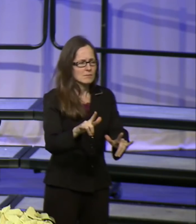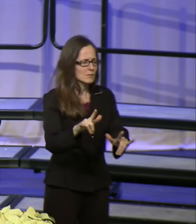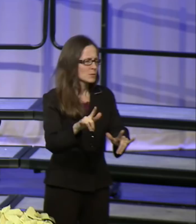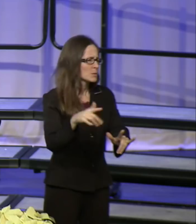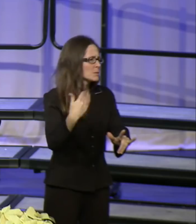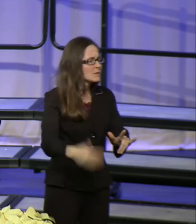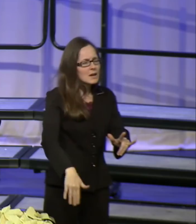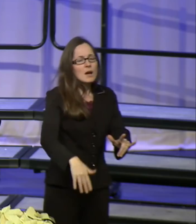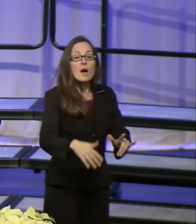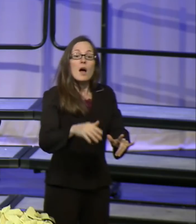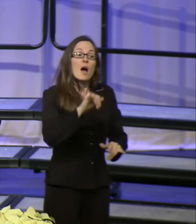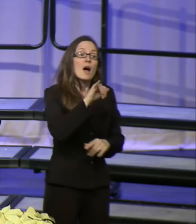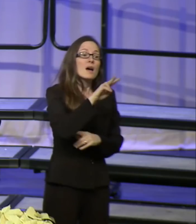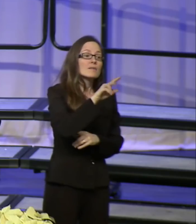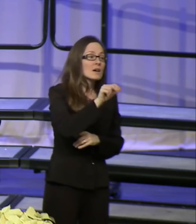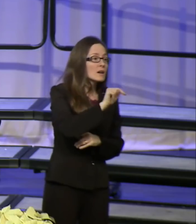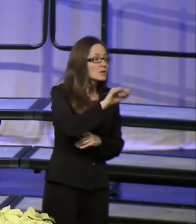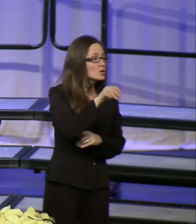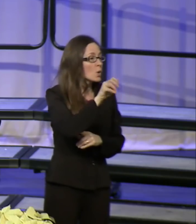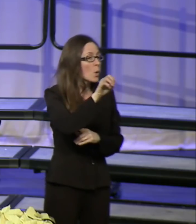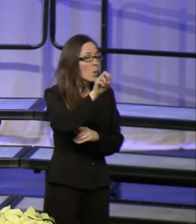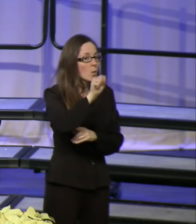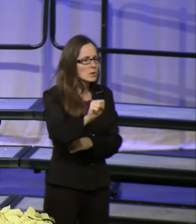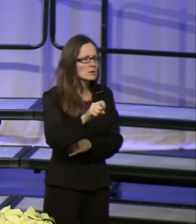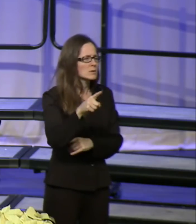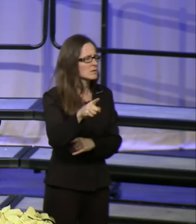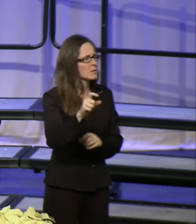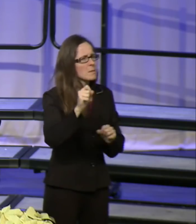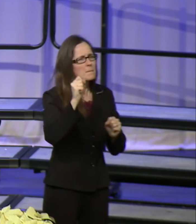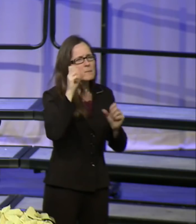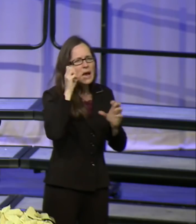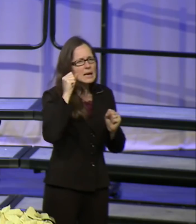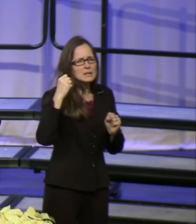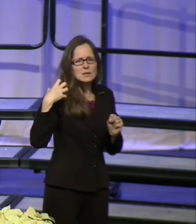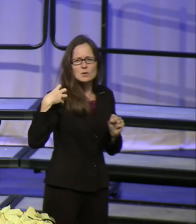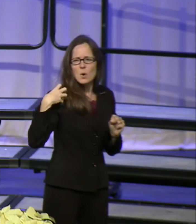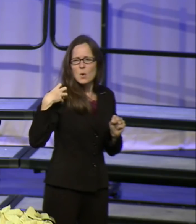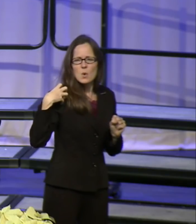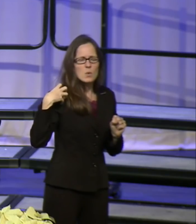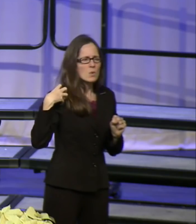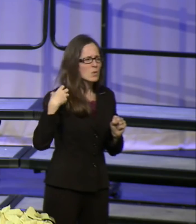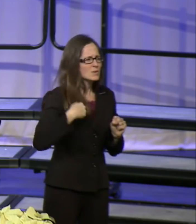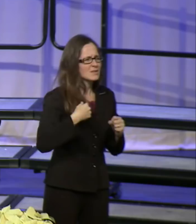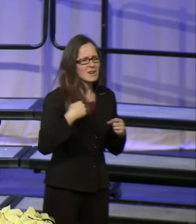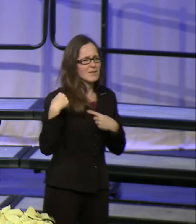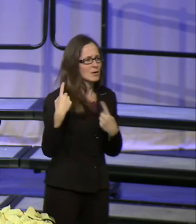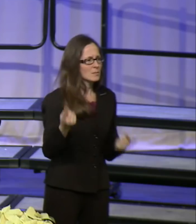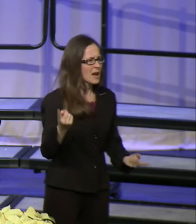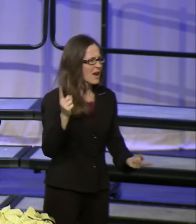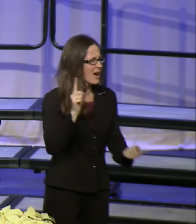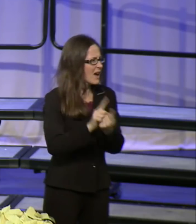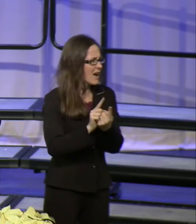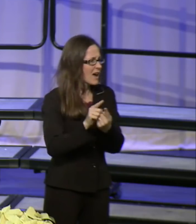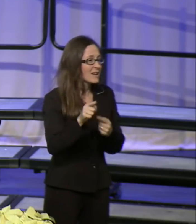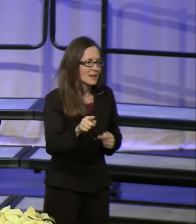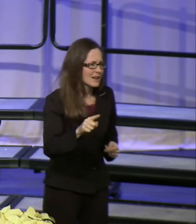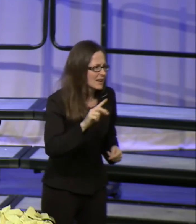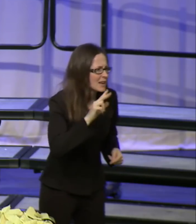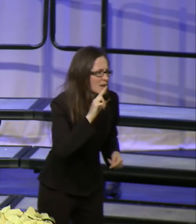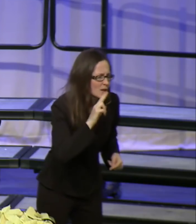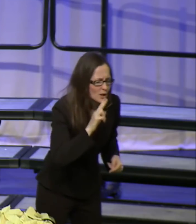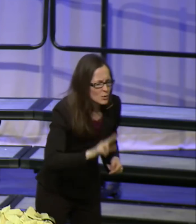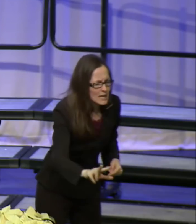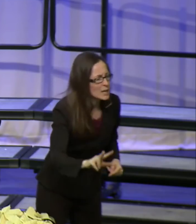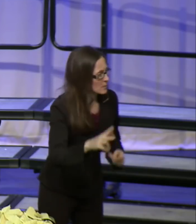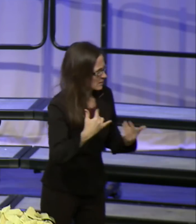Ivan Jones, you are the most amazing and precocious 3-year-old I have ever met. I cannot wait to see the young man you will become. I